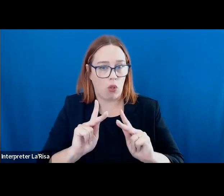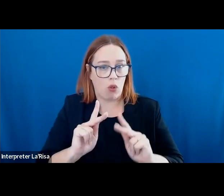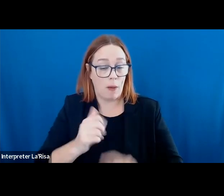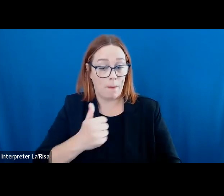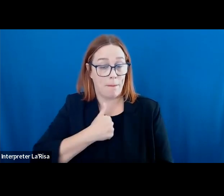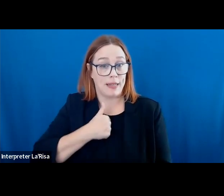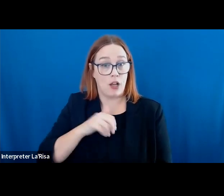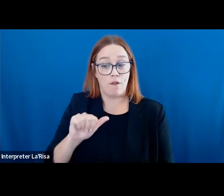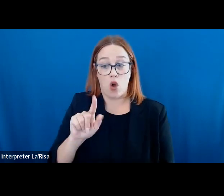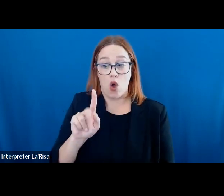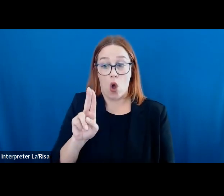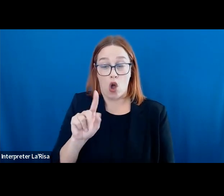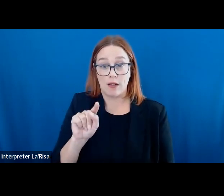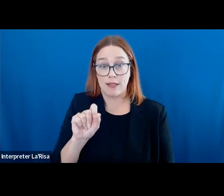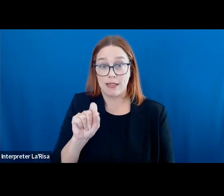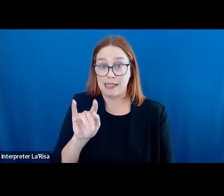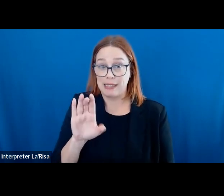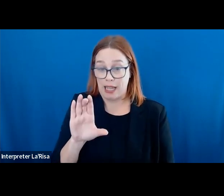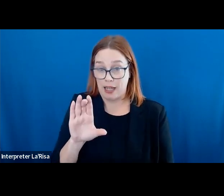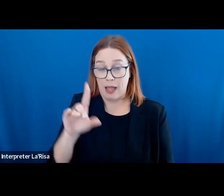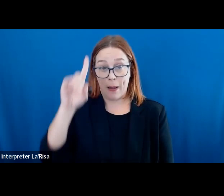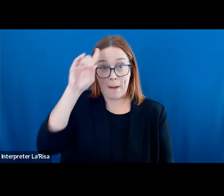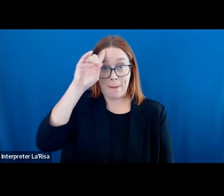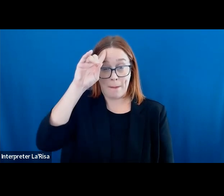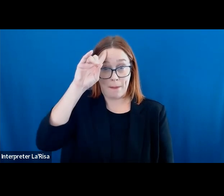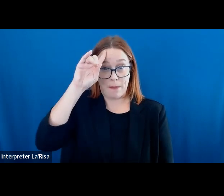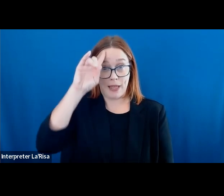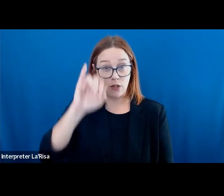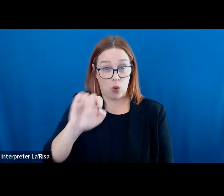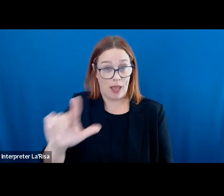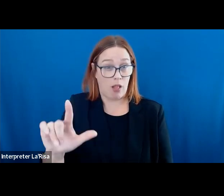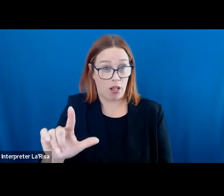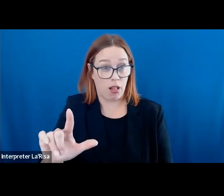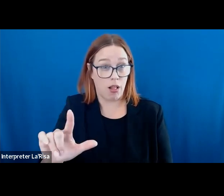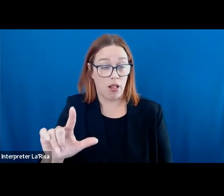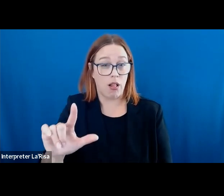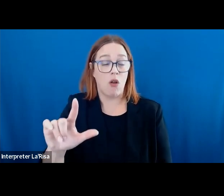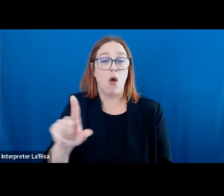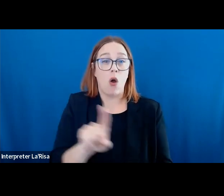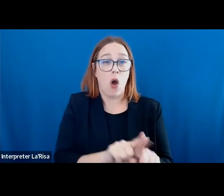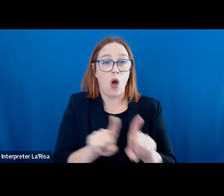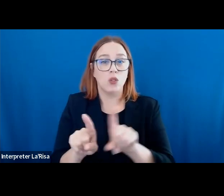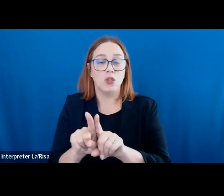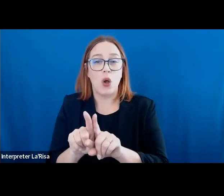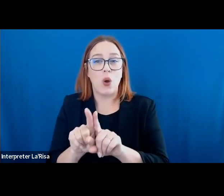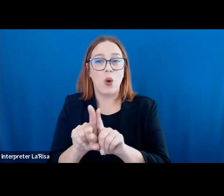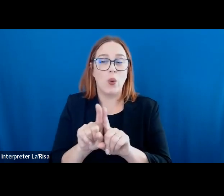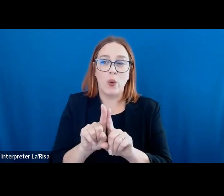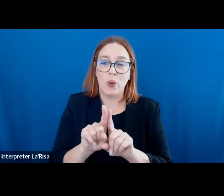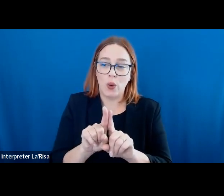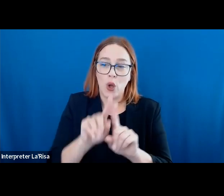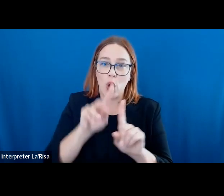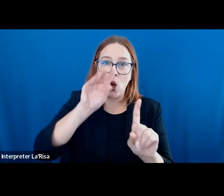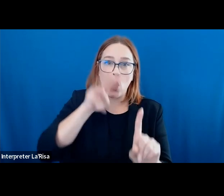mentally ill individual, and I am also queer. Using that term positively and reclaiming it. I'm part of